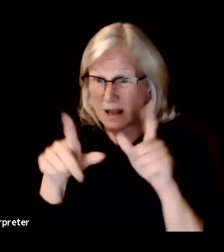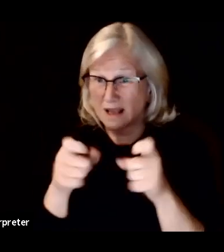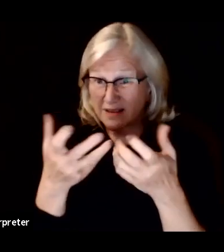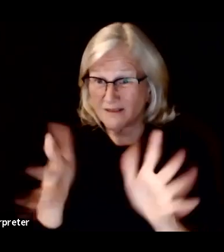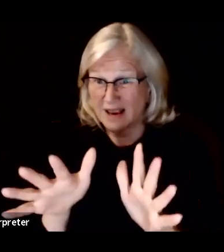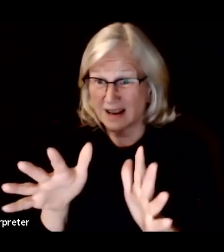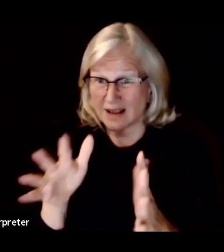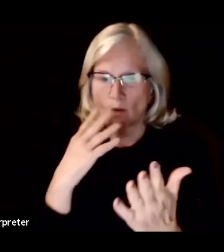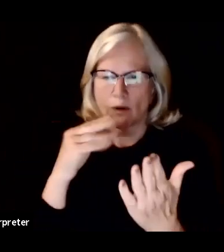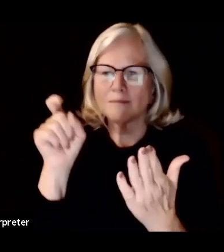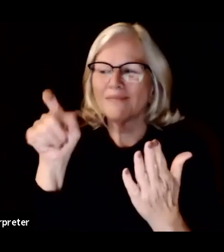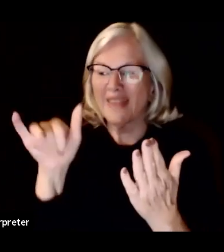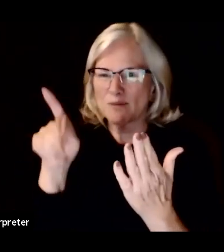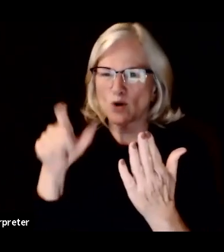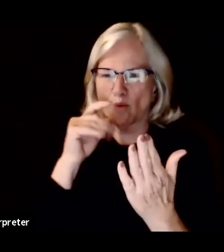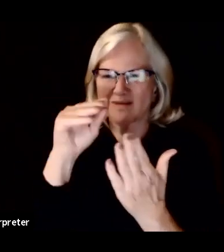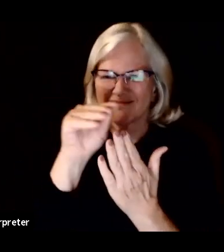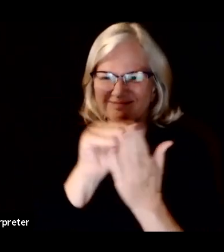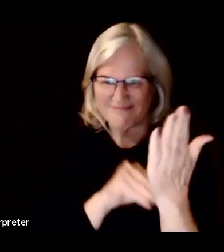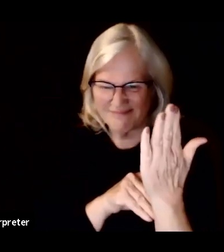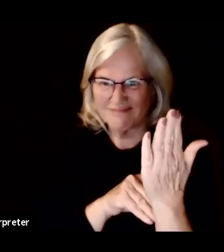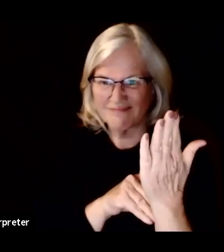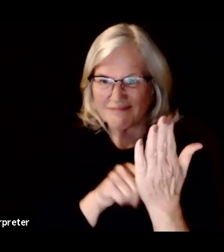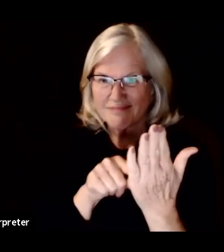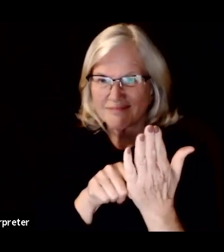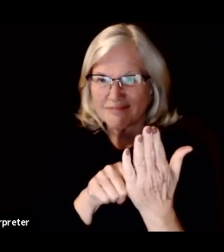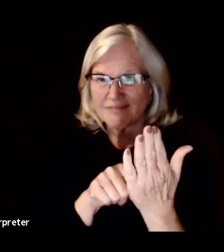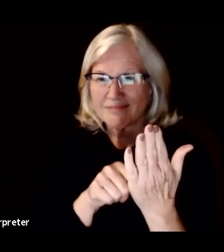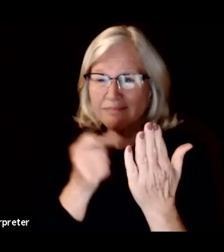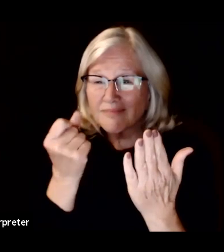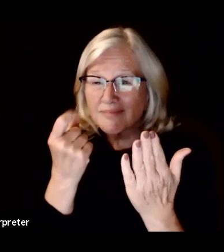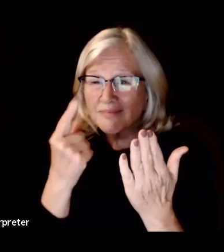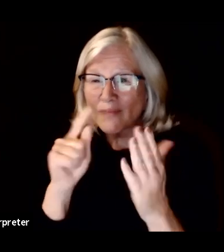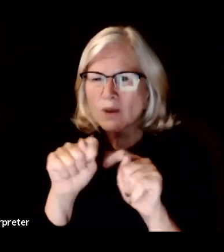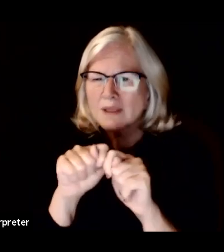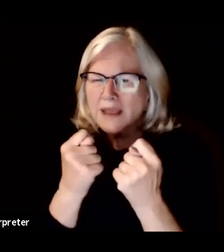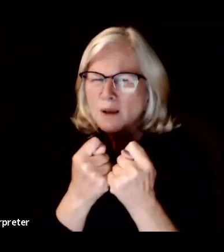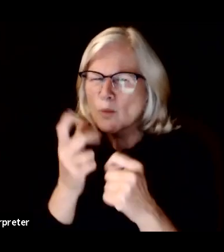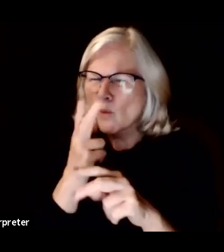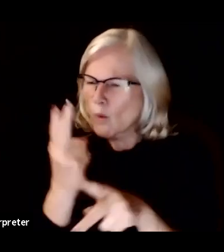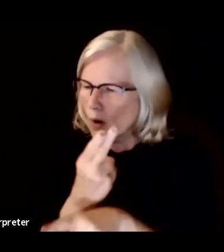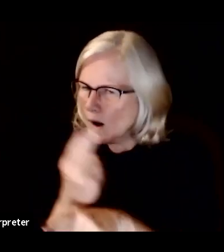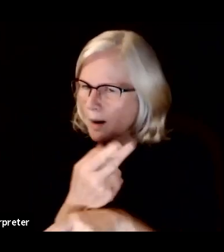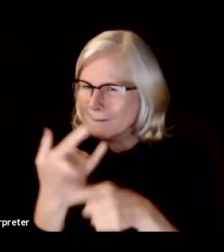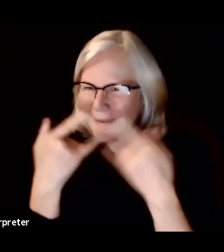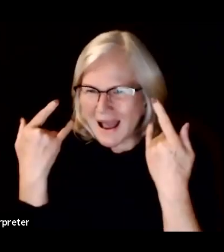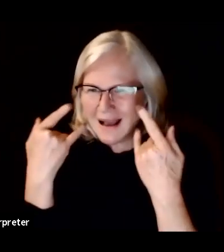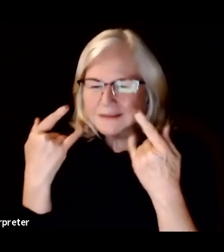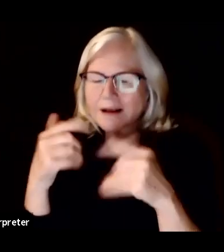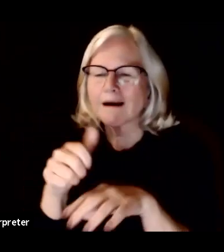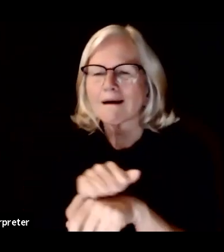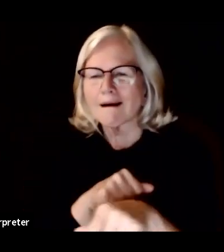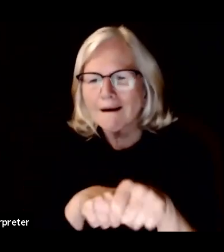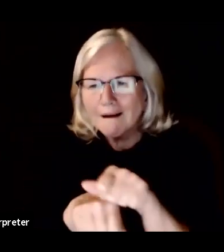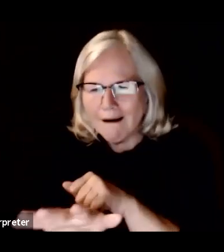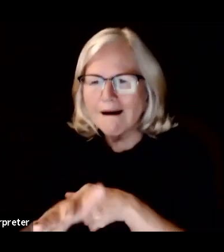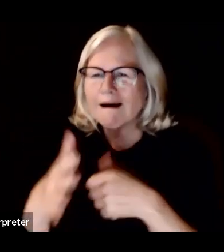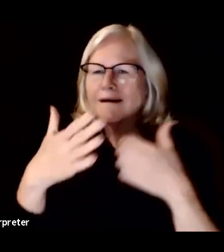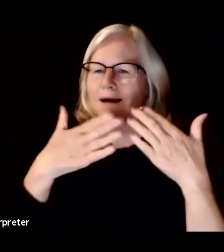the test, the team will wear masks, gloves, and gowns to help keep all participants